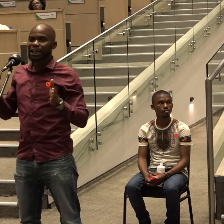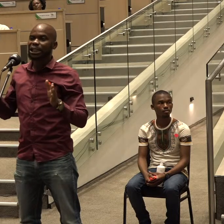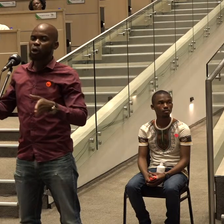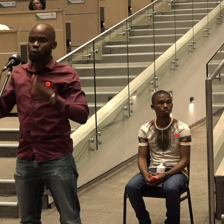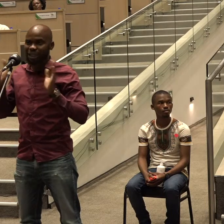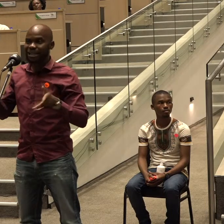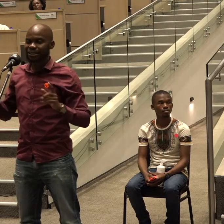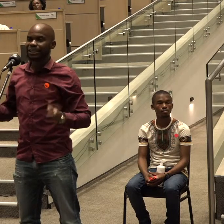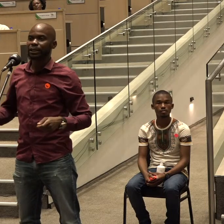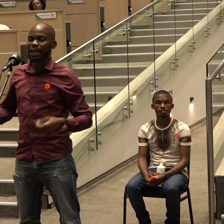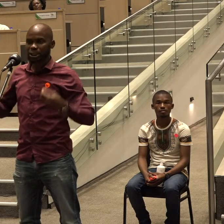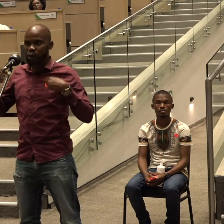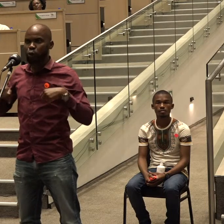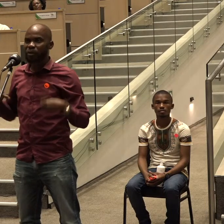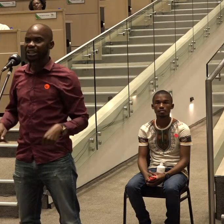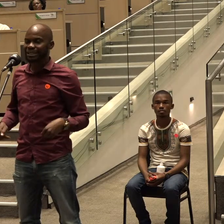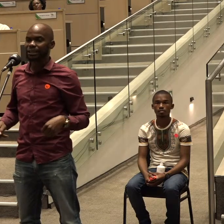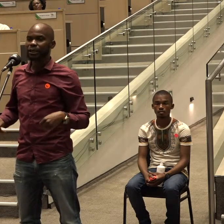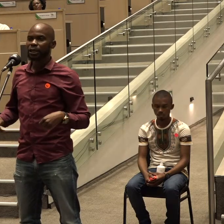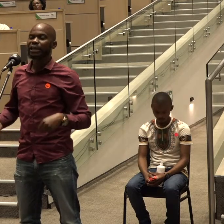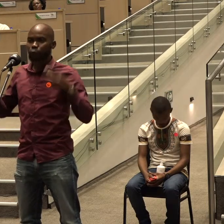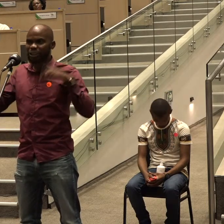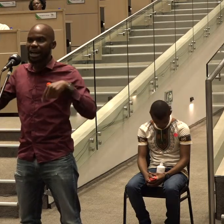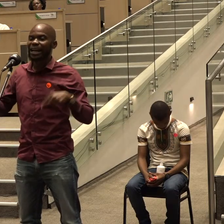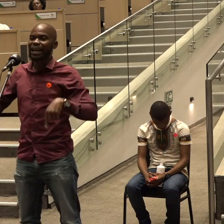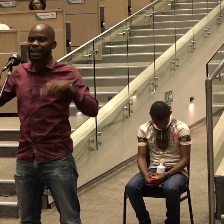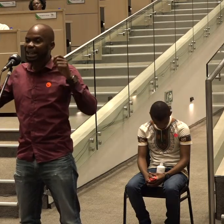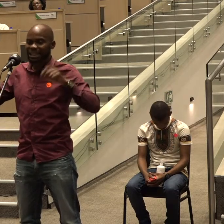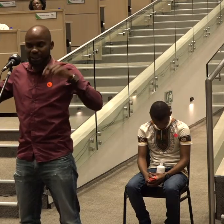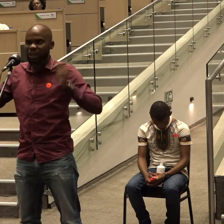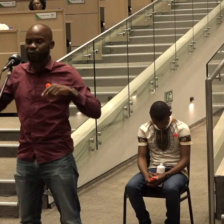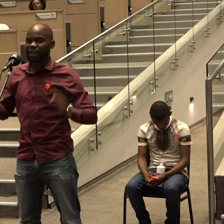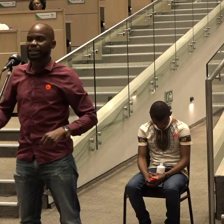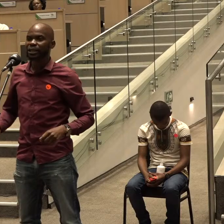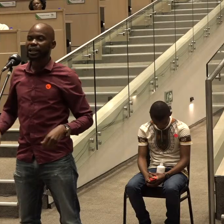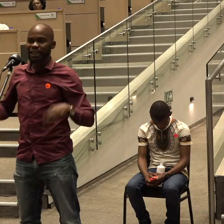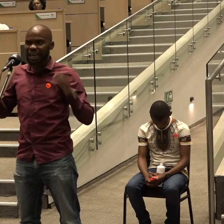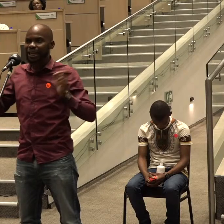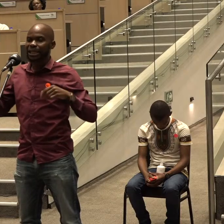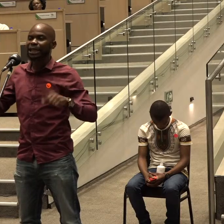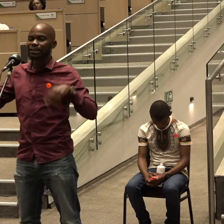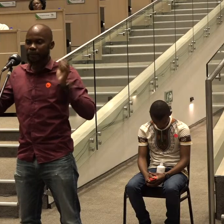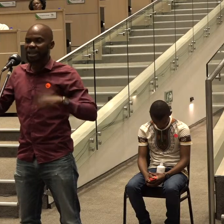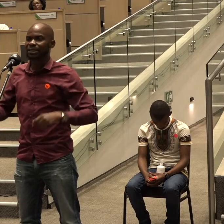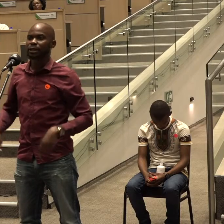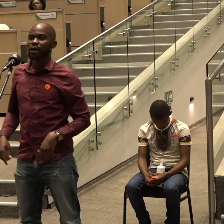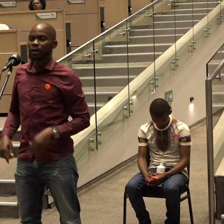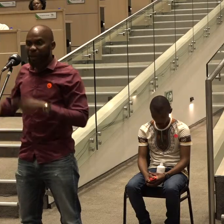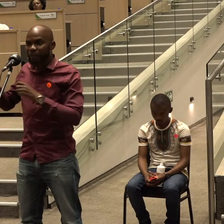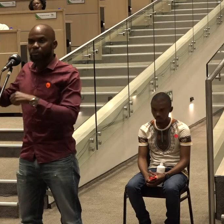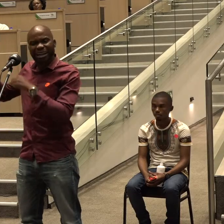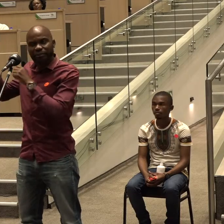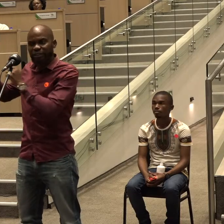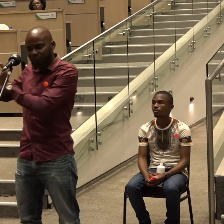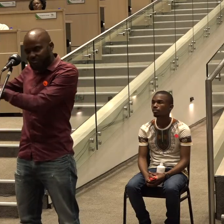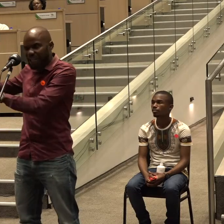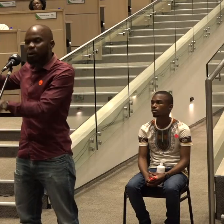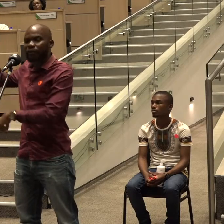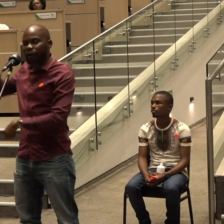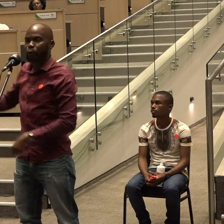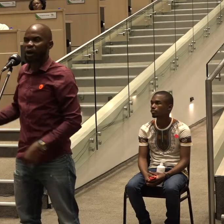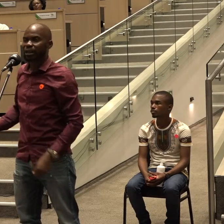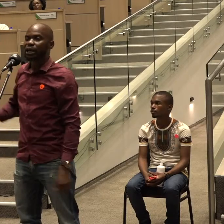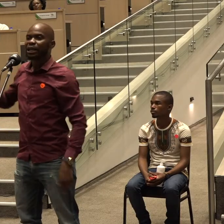and La just for not asking as our community South Africa and then it's a must by by